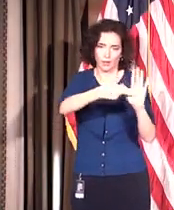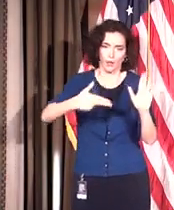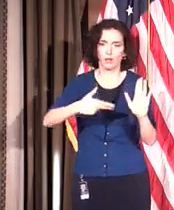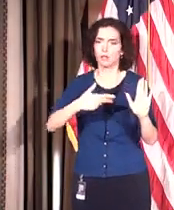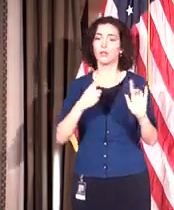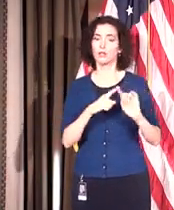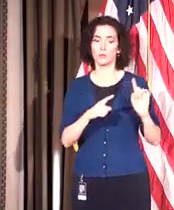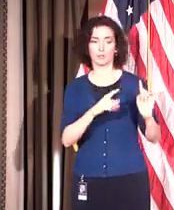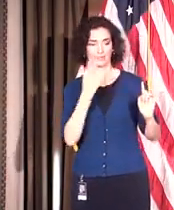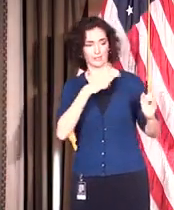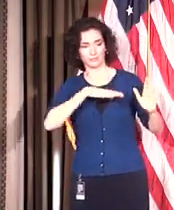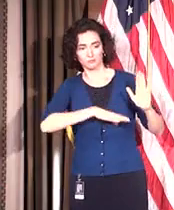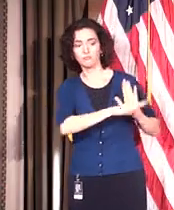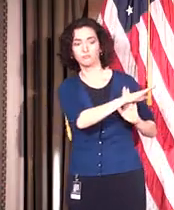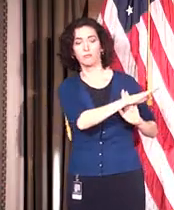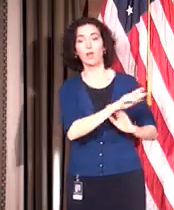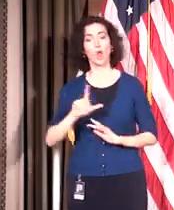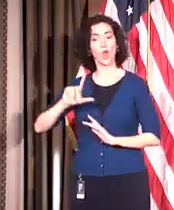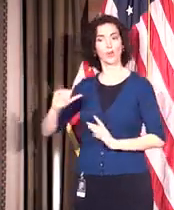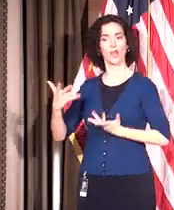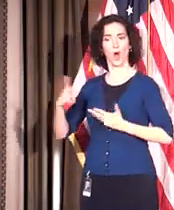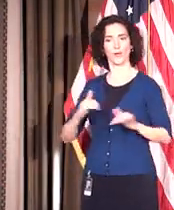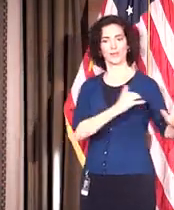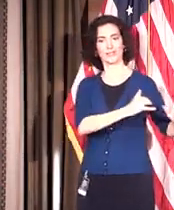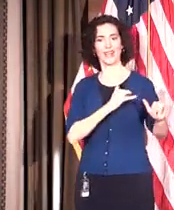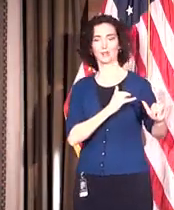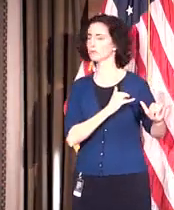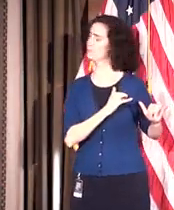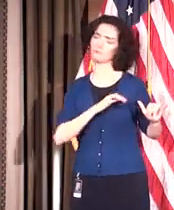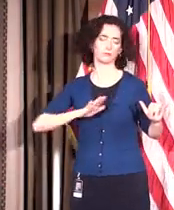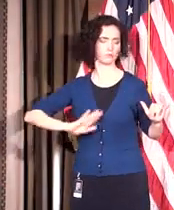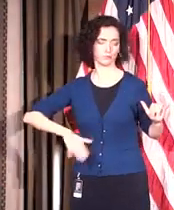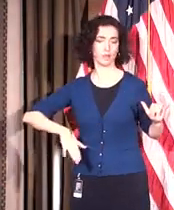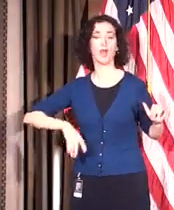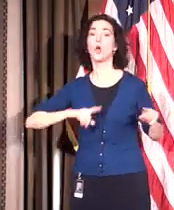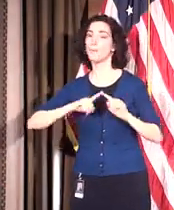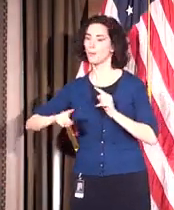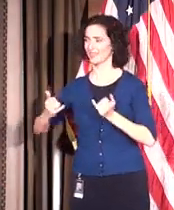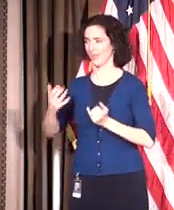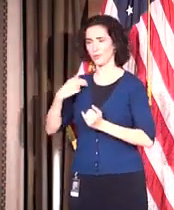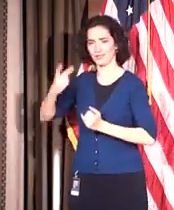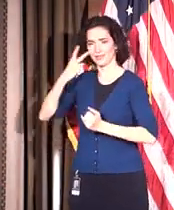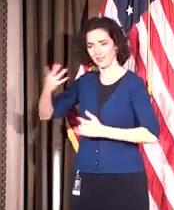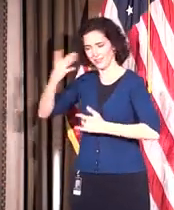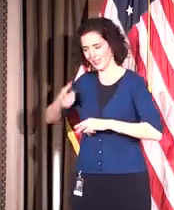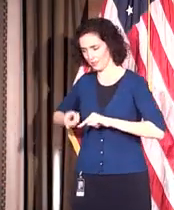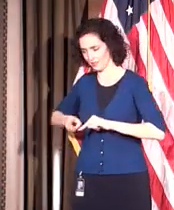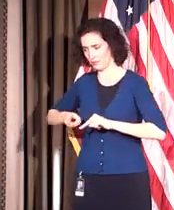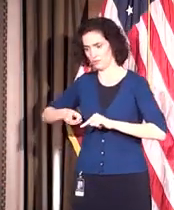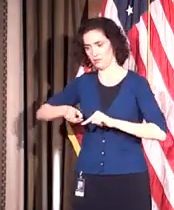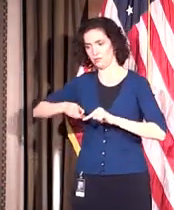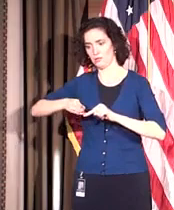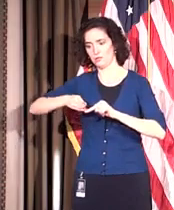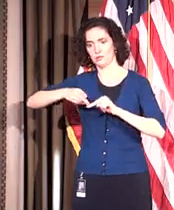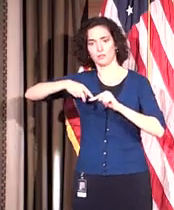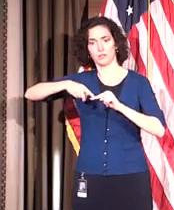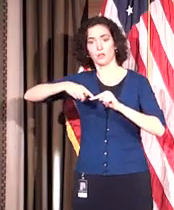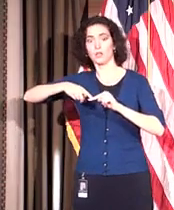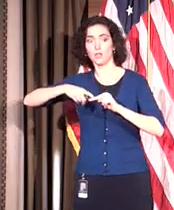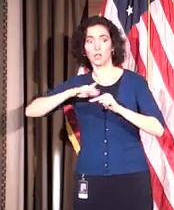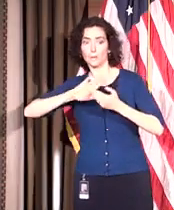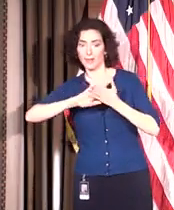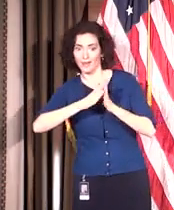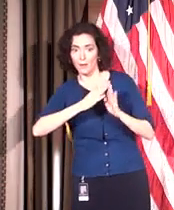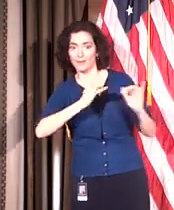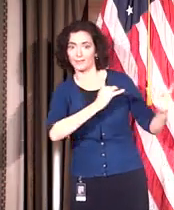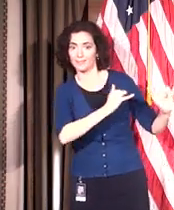not. But we're on a trajectory to get there, and the only way that we get off that trajectory is for the people of our state to once